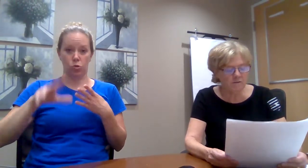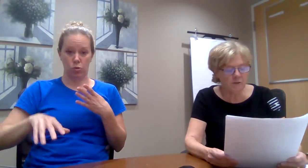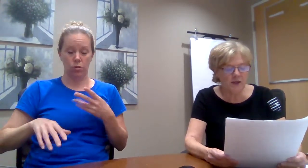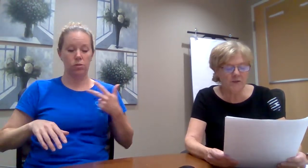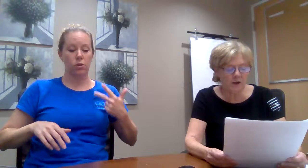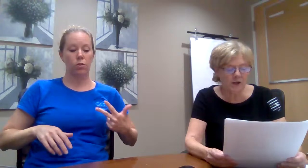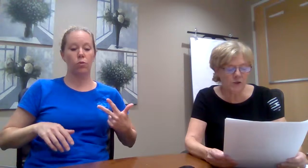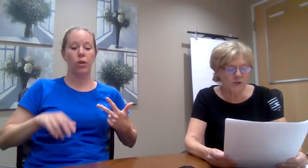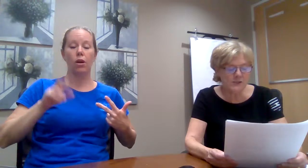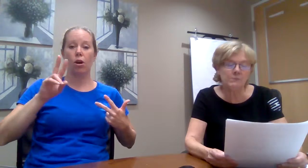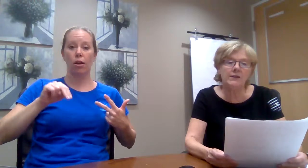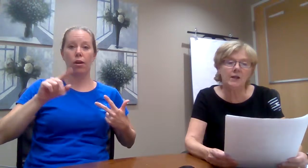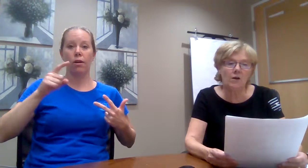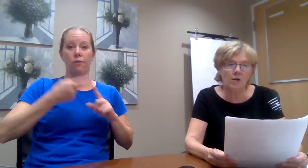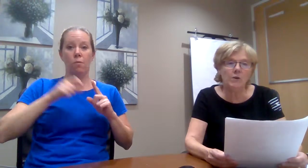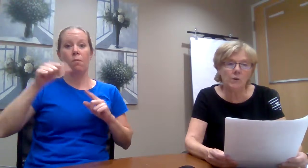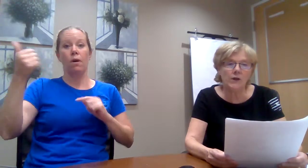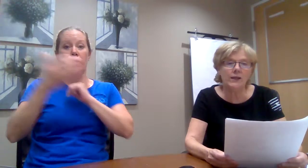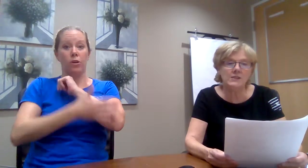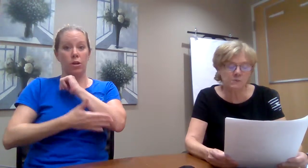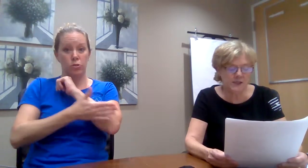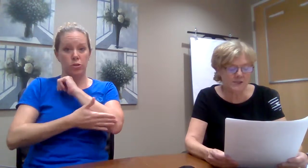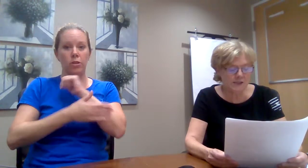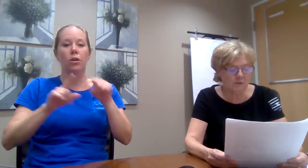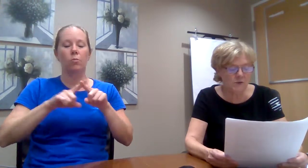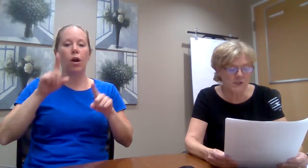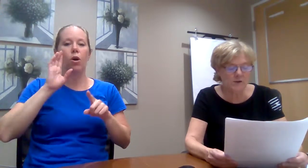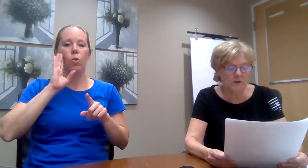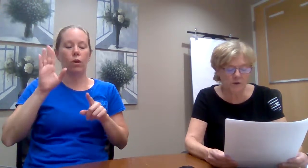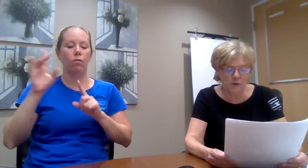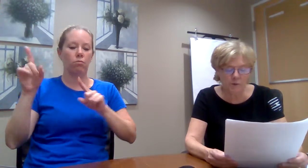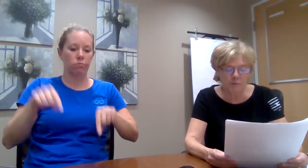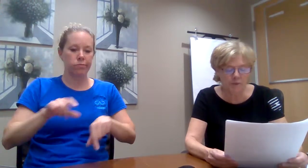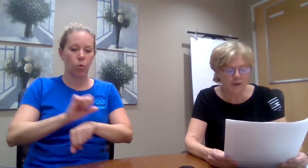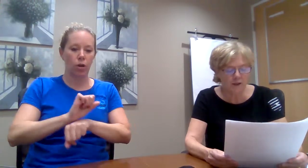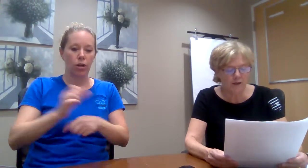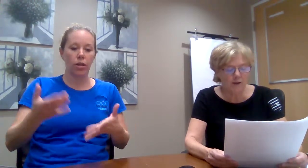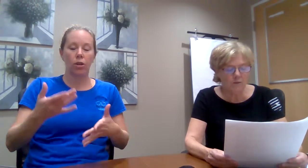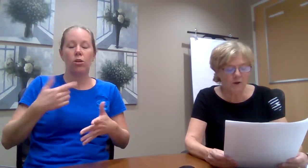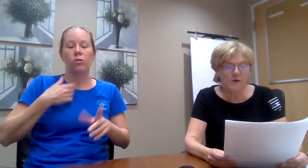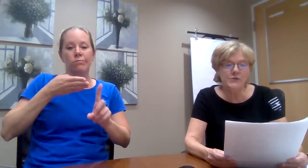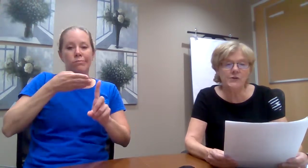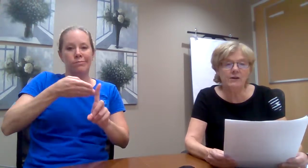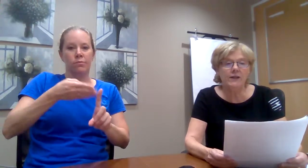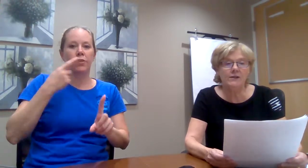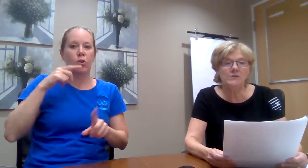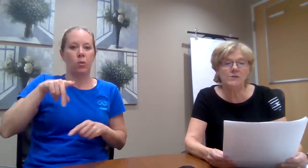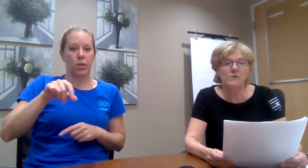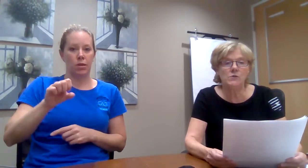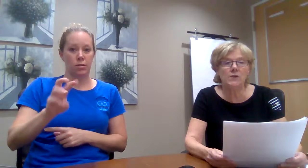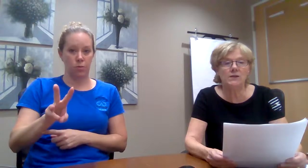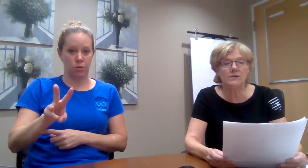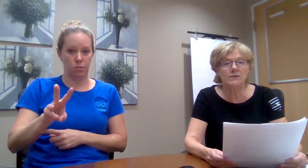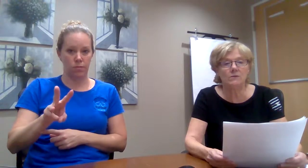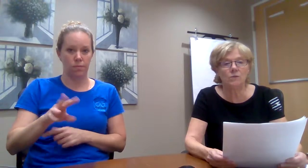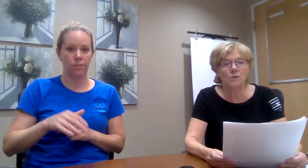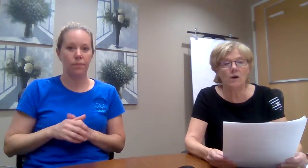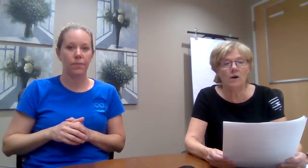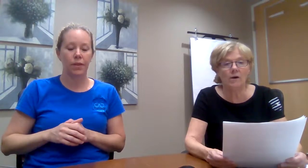RNs who are from other countries, but they'll all be working as PSWs here in the home. We are also having issues